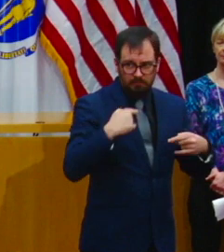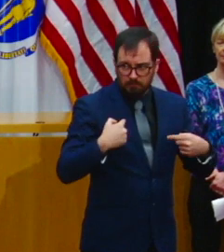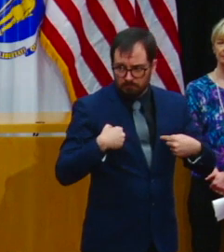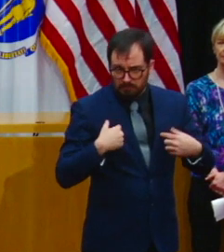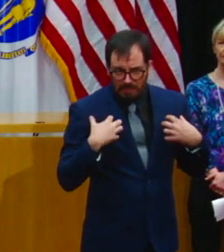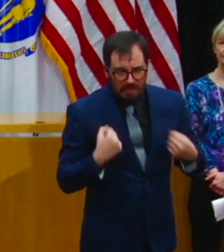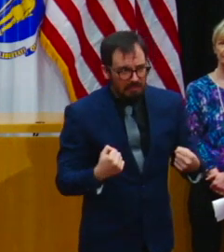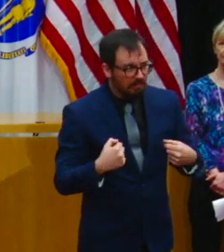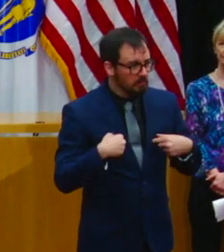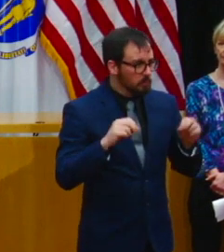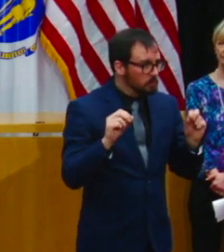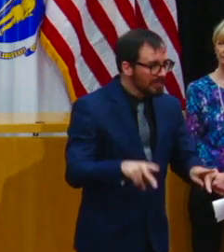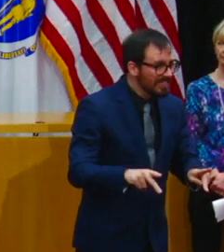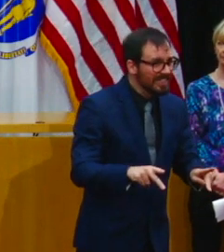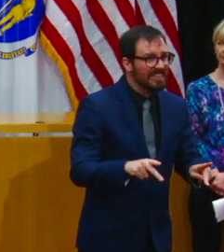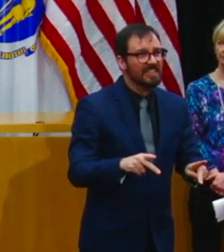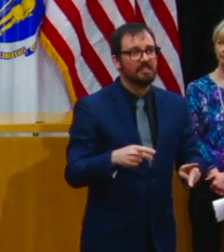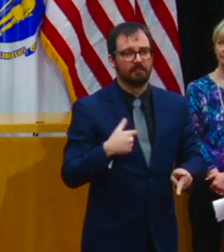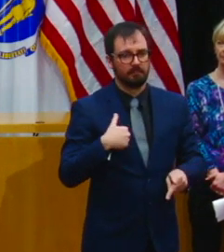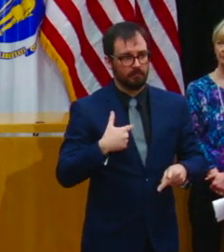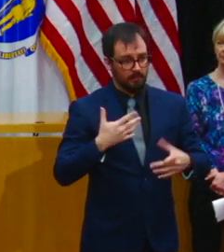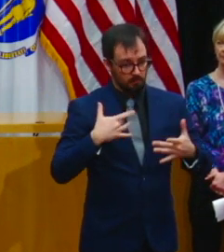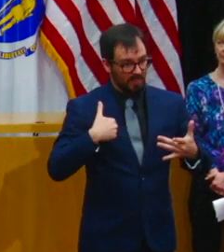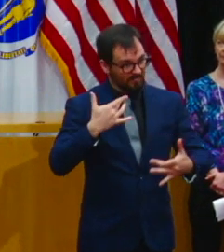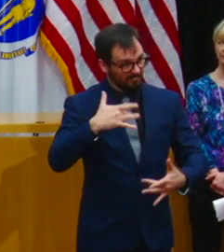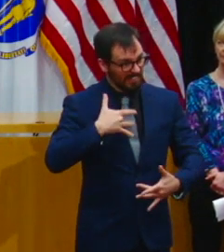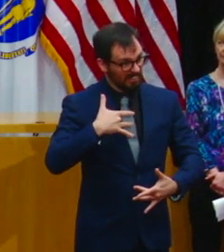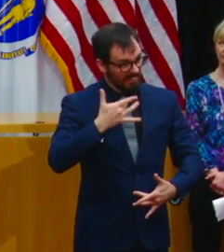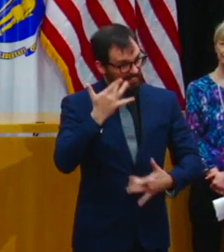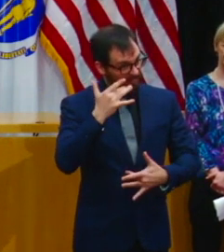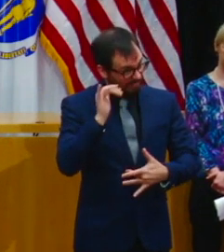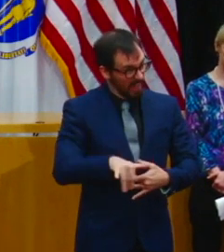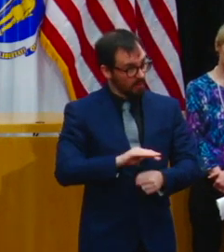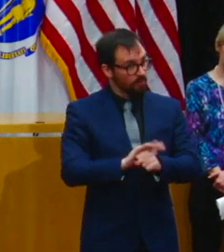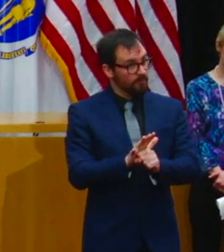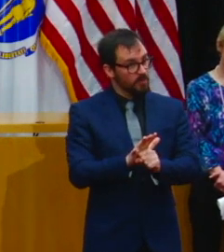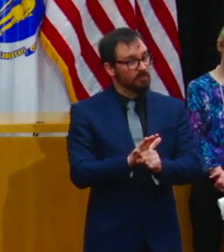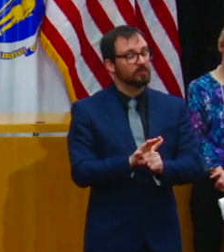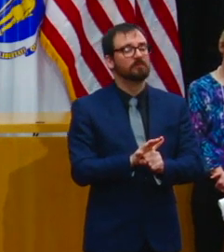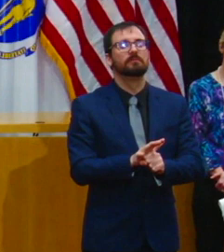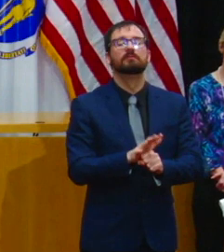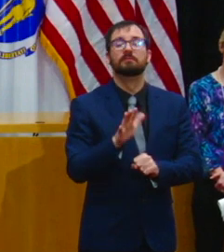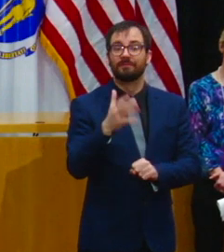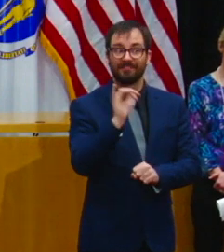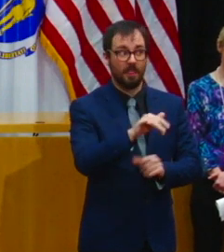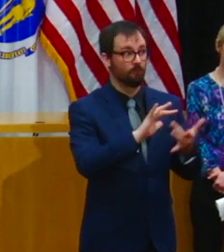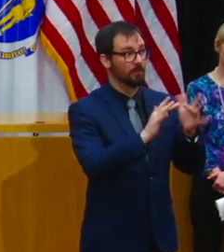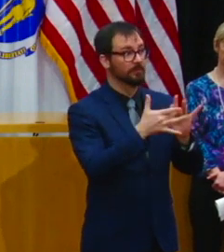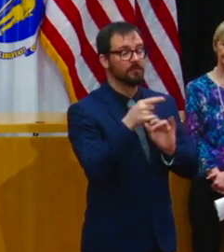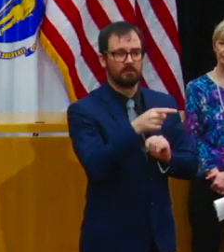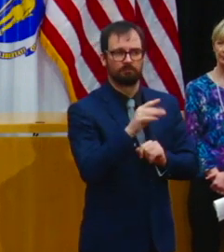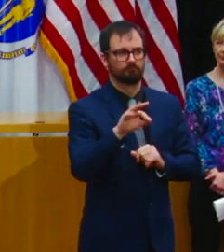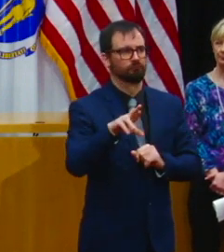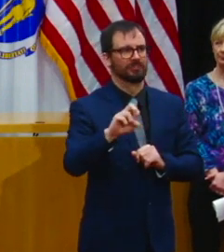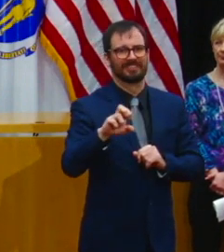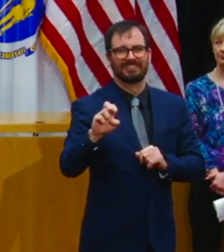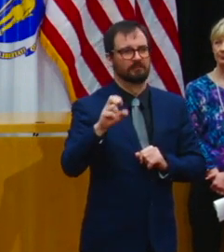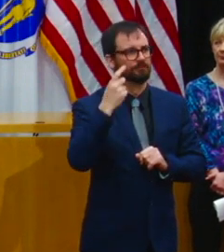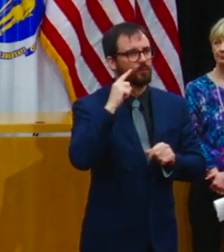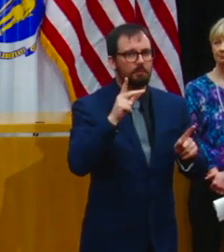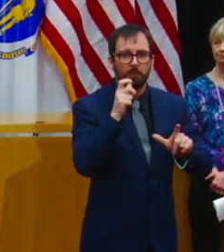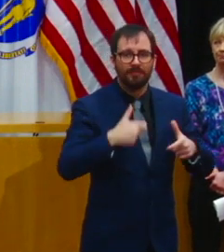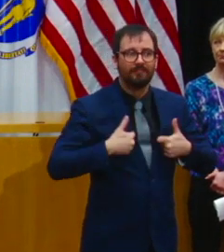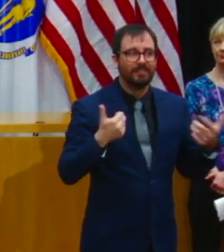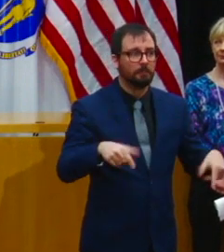residents. First, users will be asked a series of questions to complete a risk assessment interview.